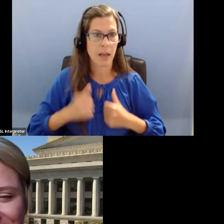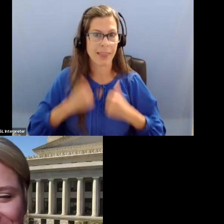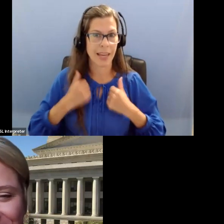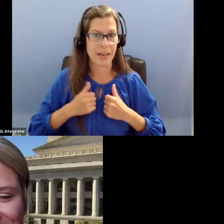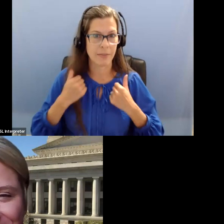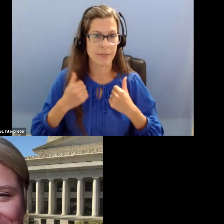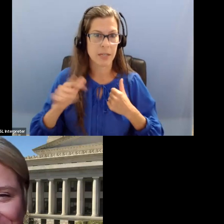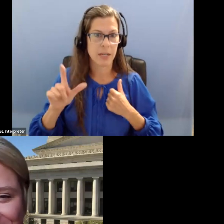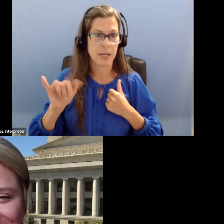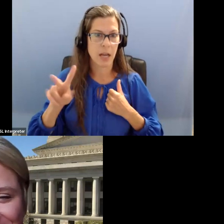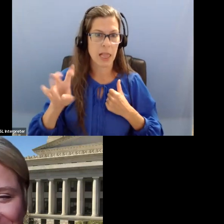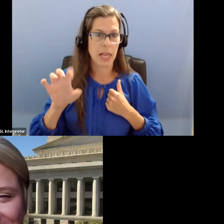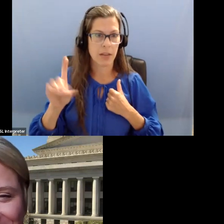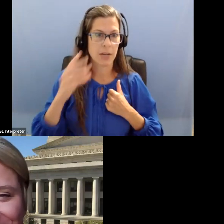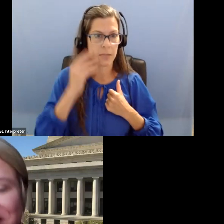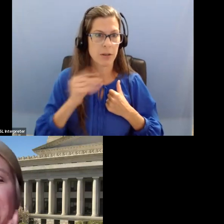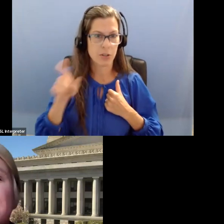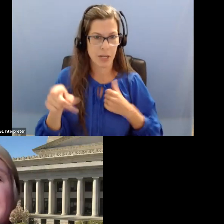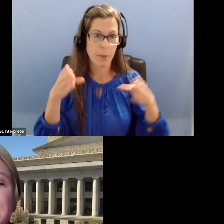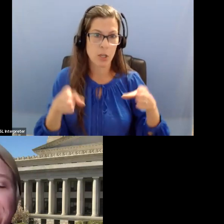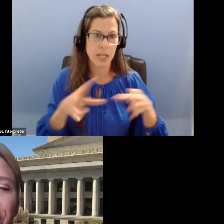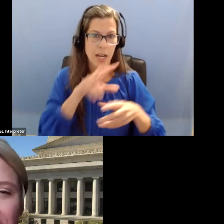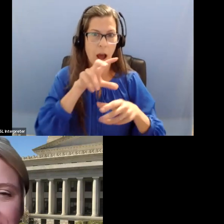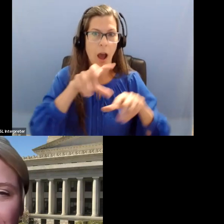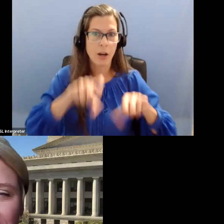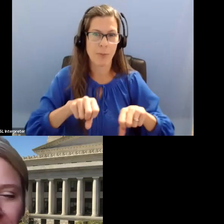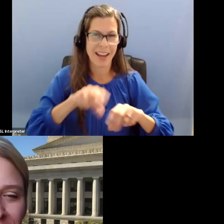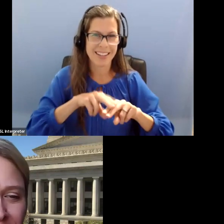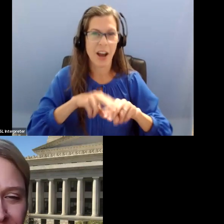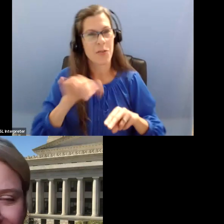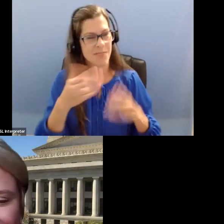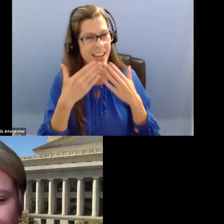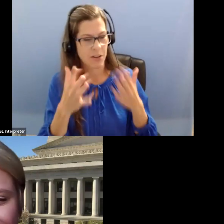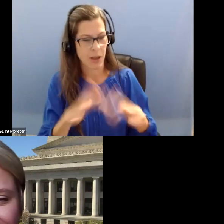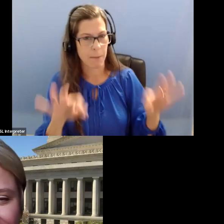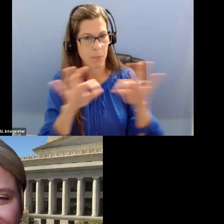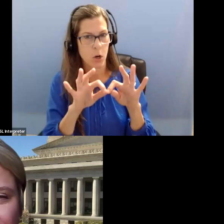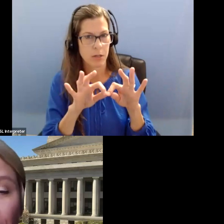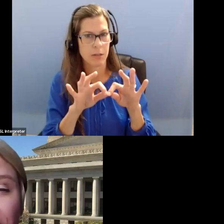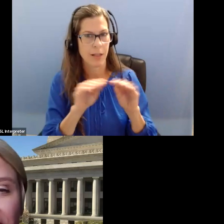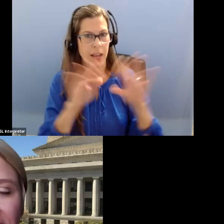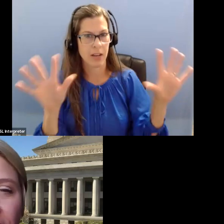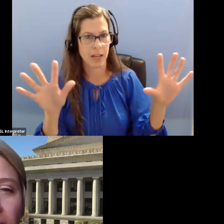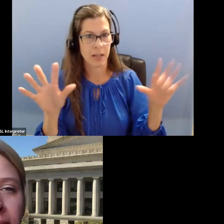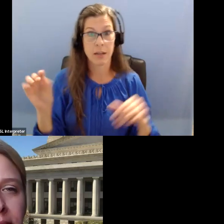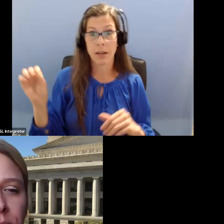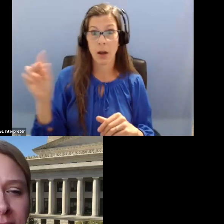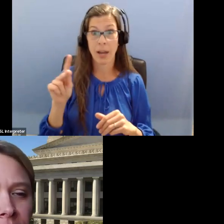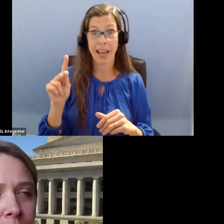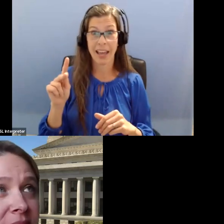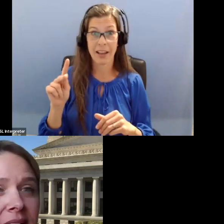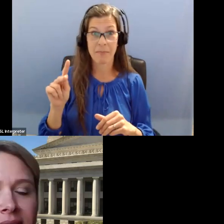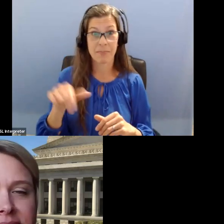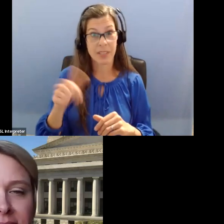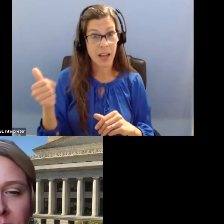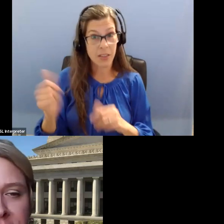she's the person occupying the seat. So yes, no, thank you. That's an important clarification. Yeah. So, okay. The only